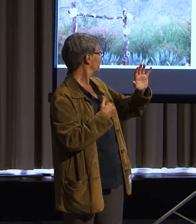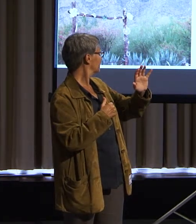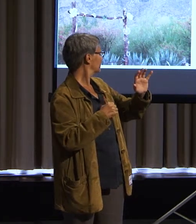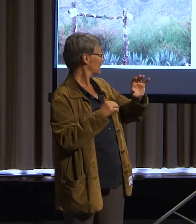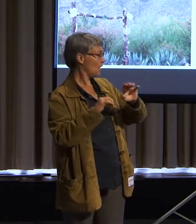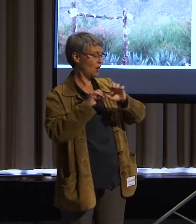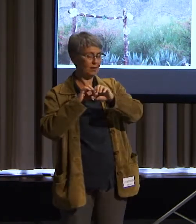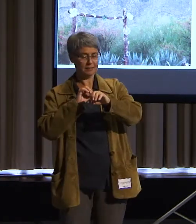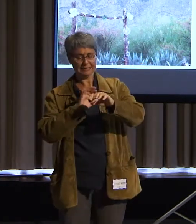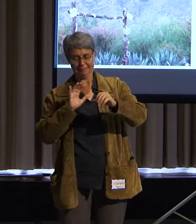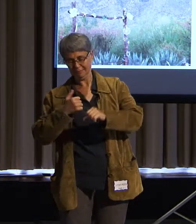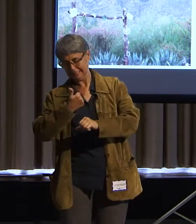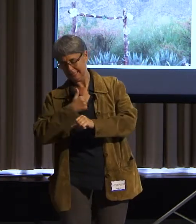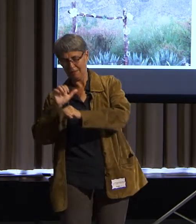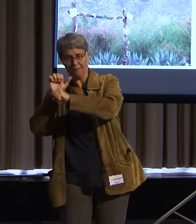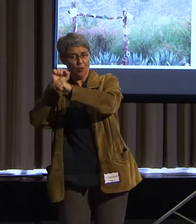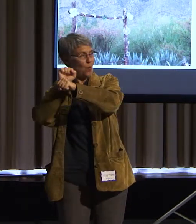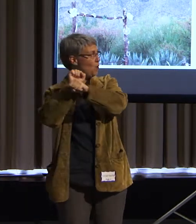And